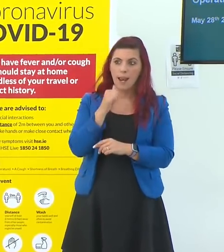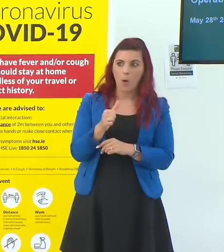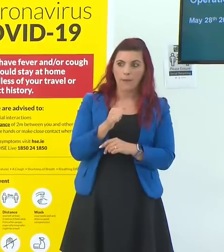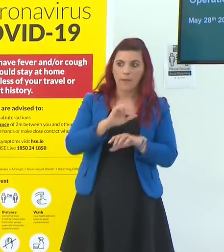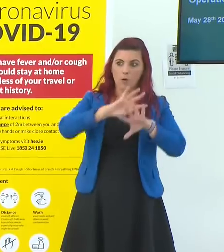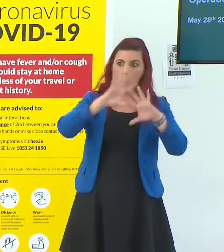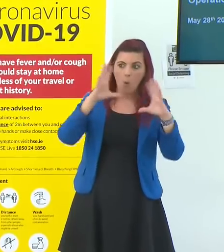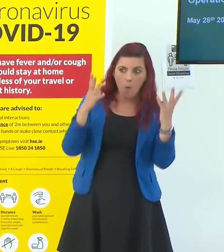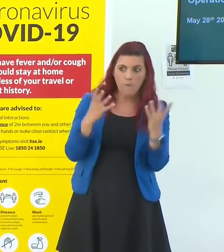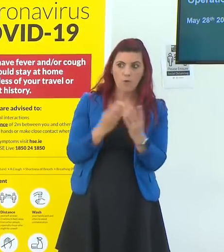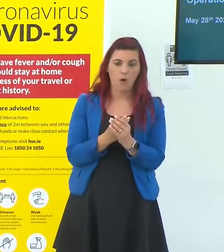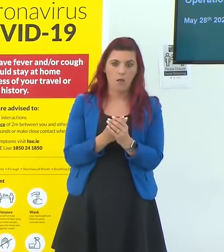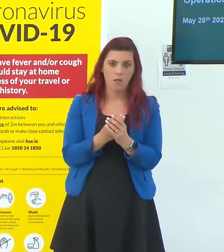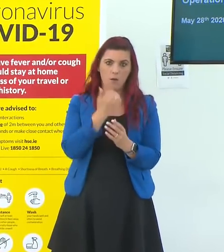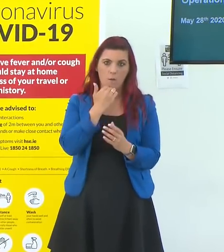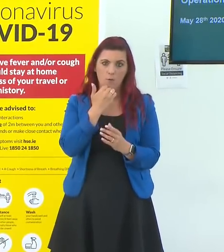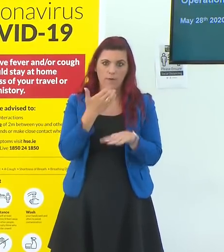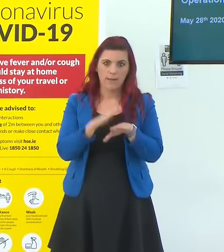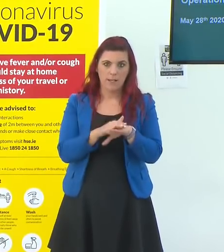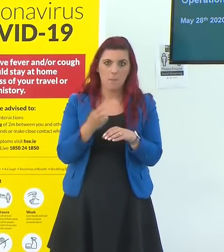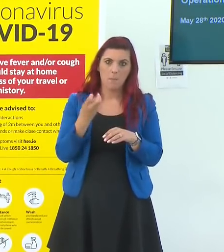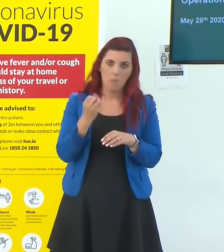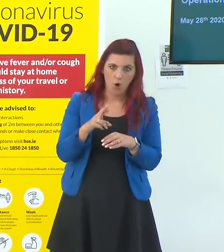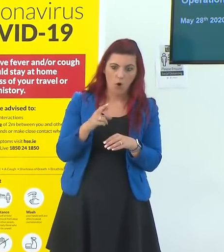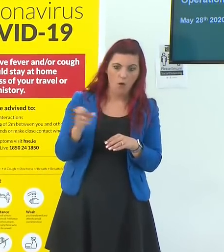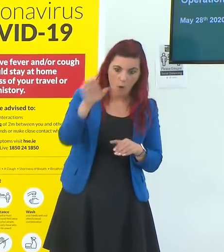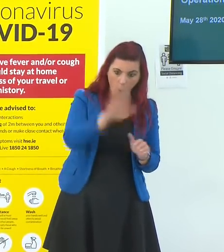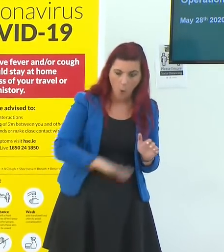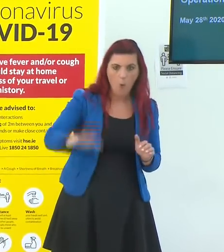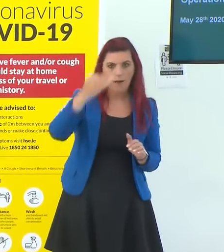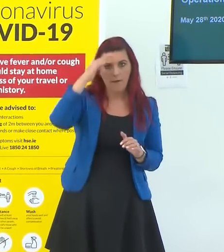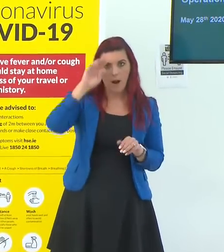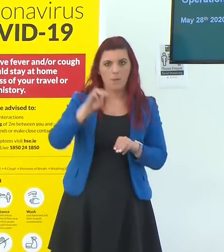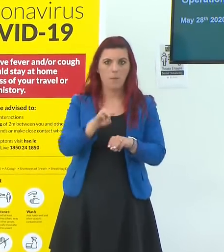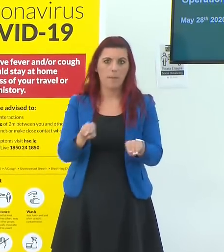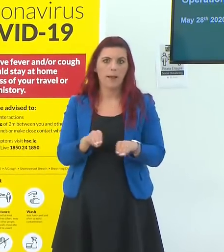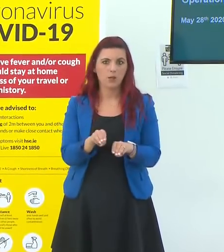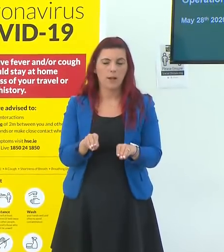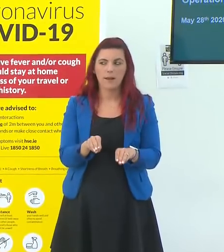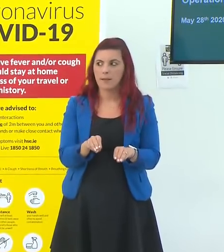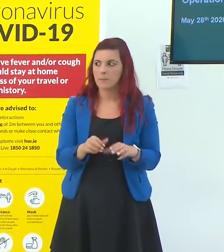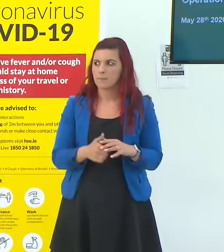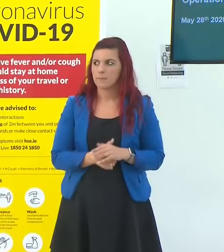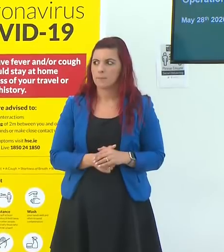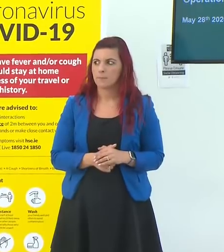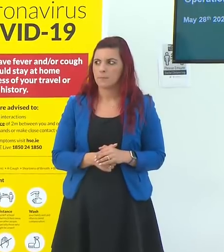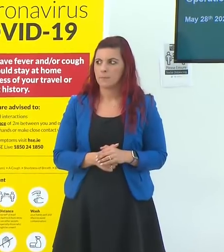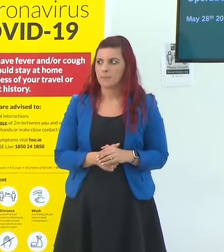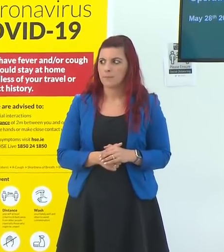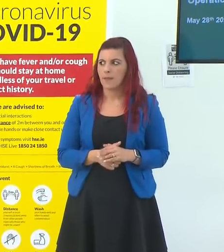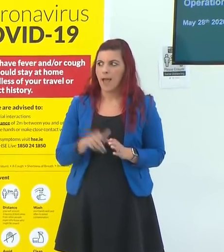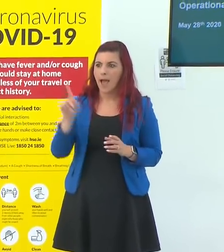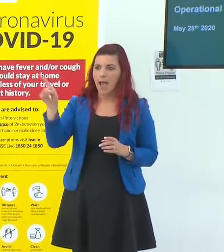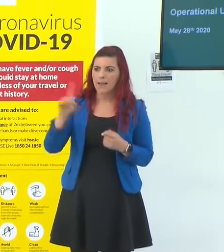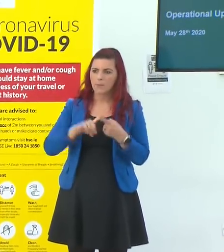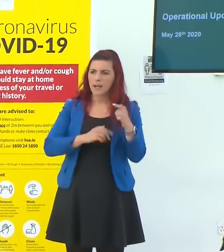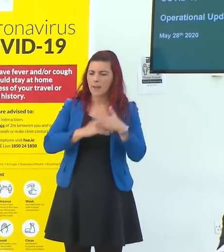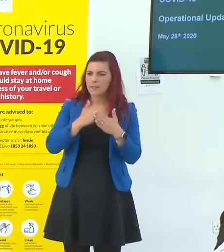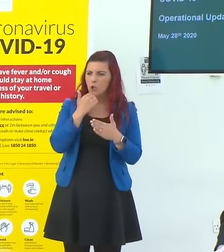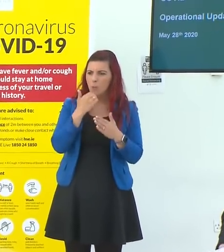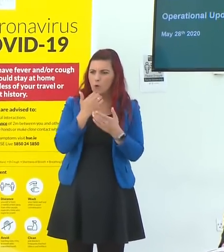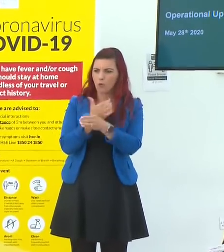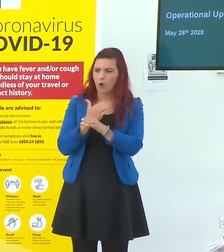overall rate of deaths are per population. And to be clear, that was a study of 16 countries only, not the entire